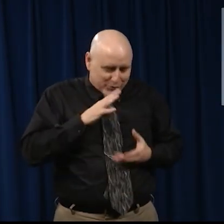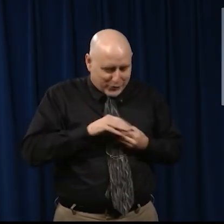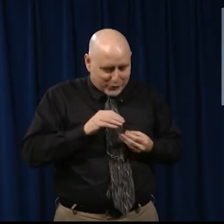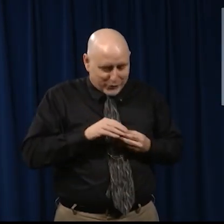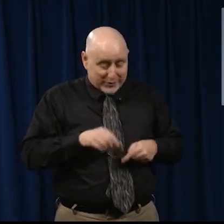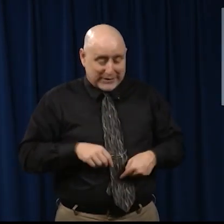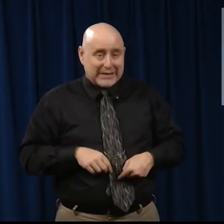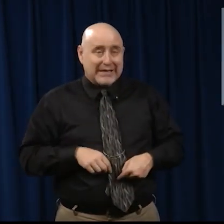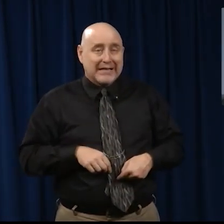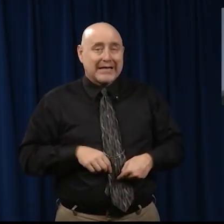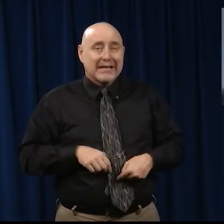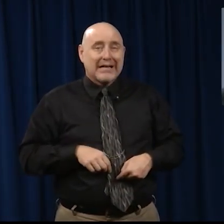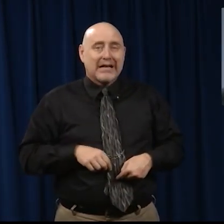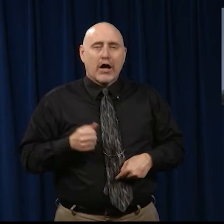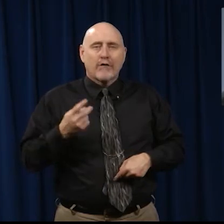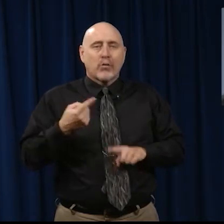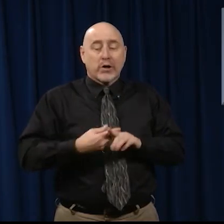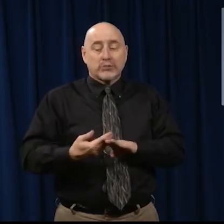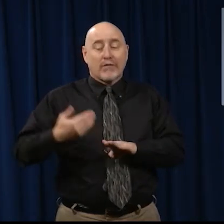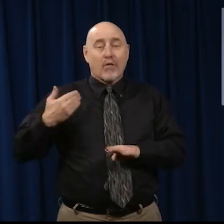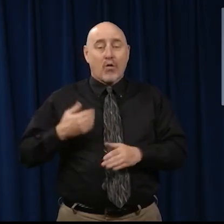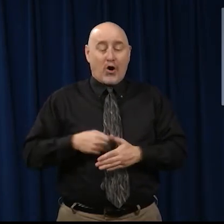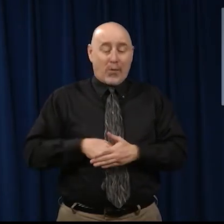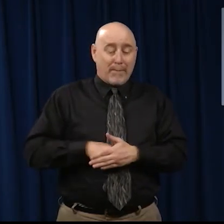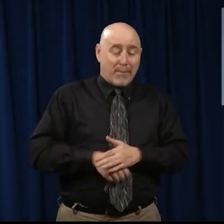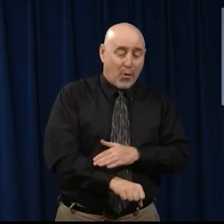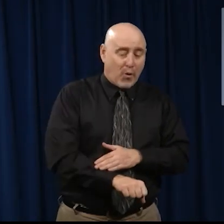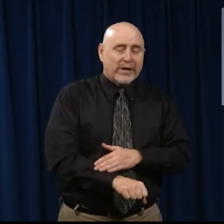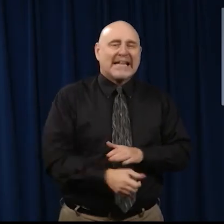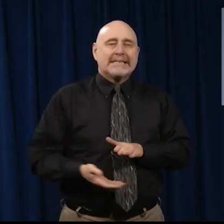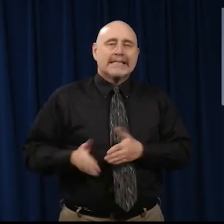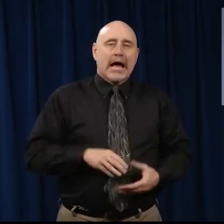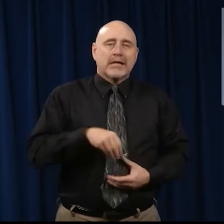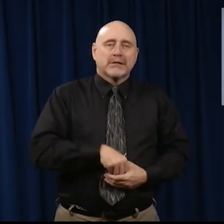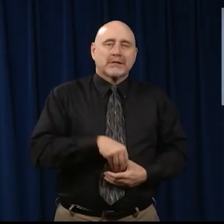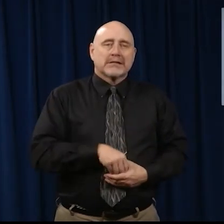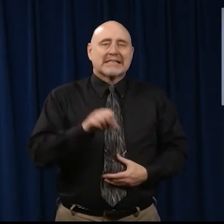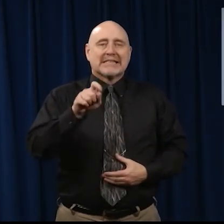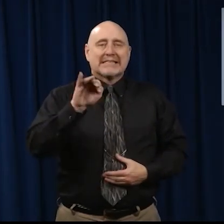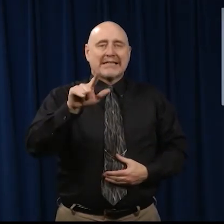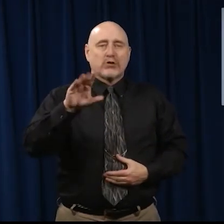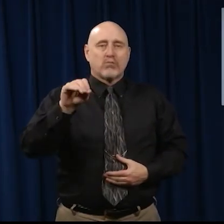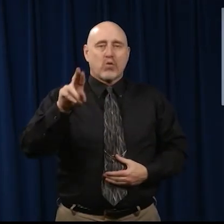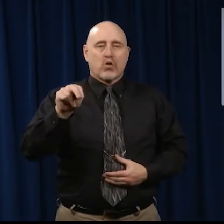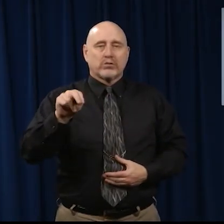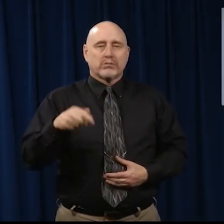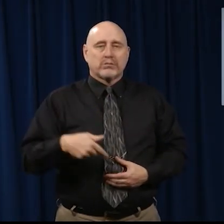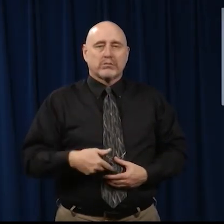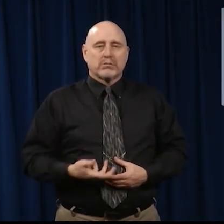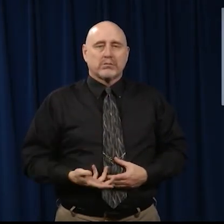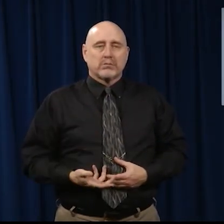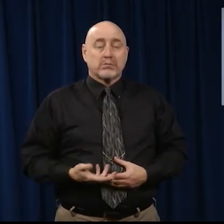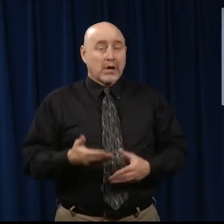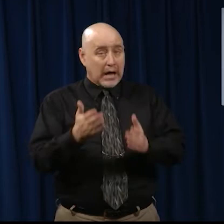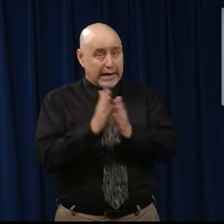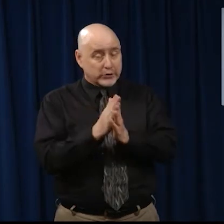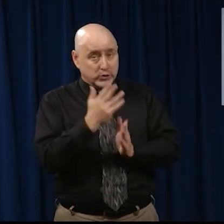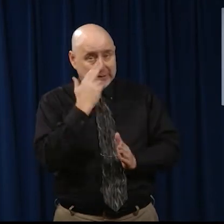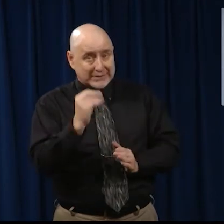That child, just a few months before you give birth to it, dies, and you have a stillborn child. Now let me ask you a